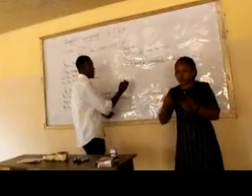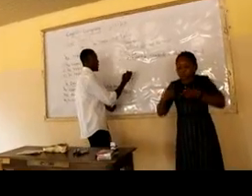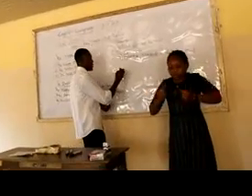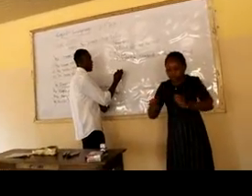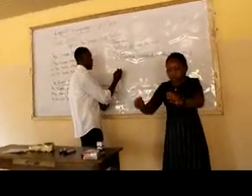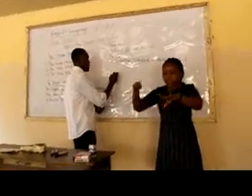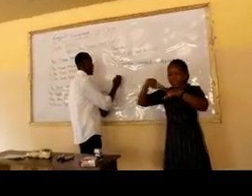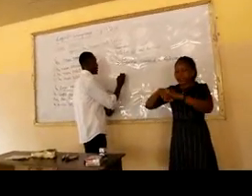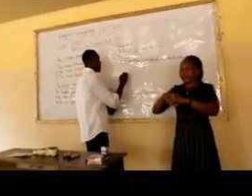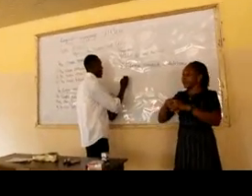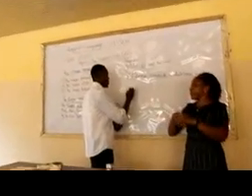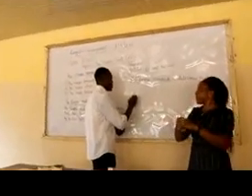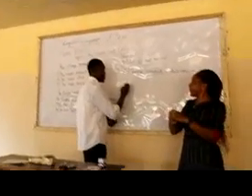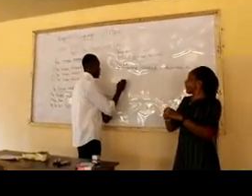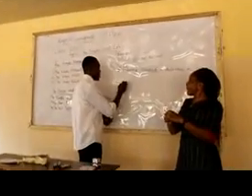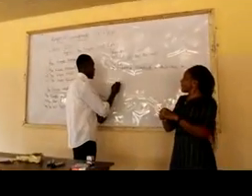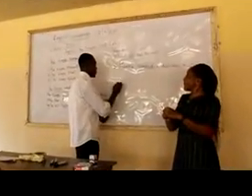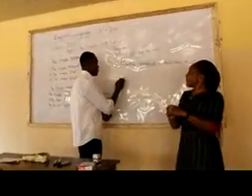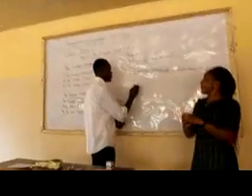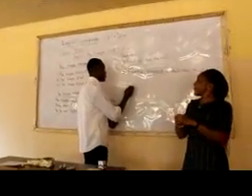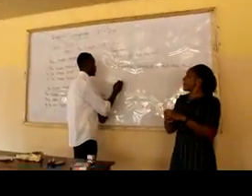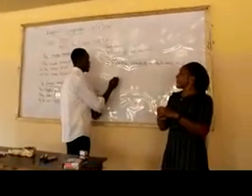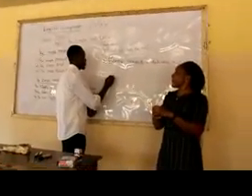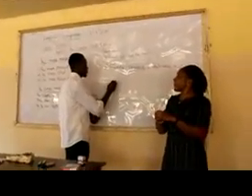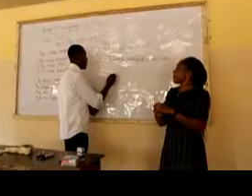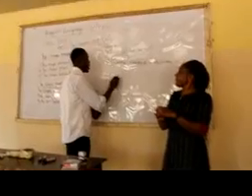we are looking at a sentence like this.